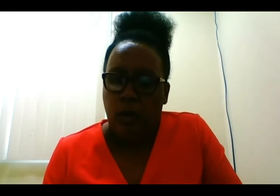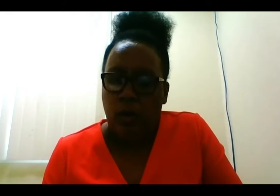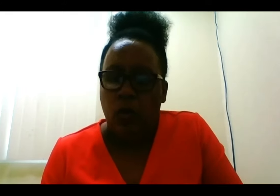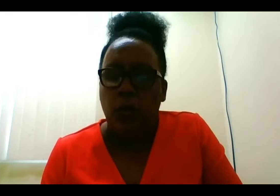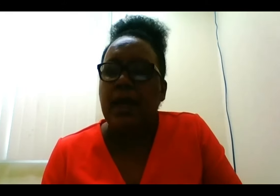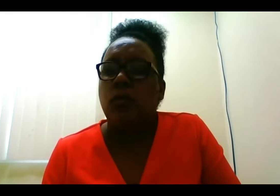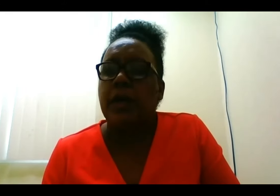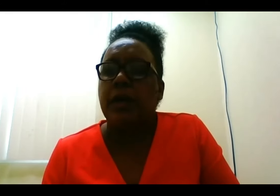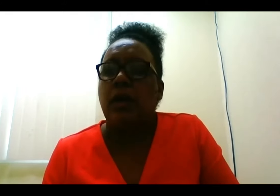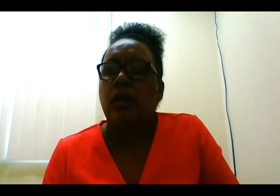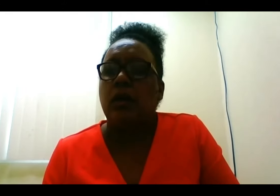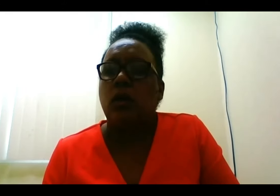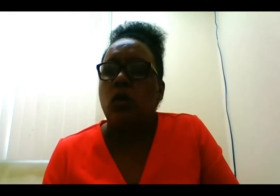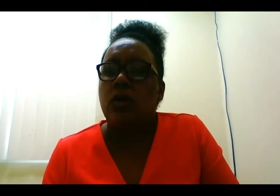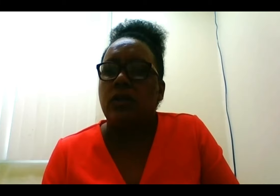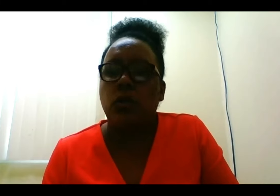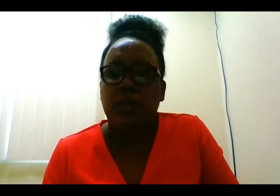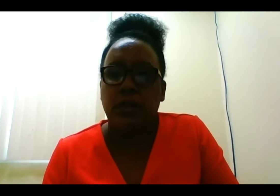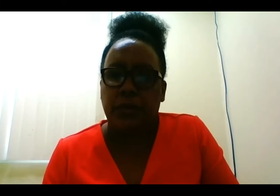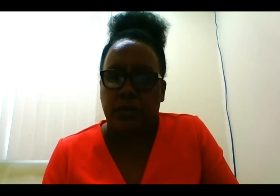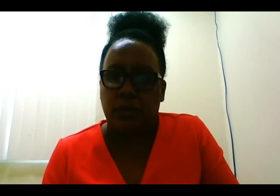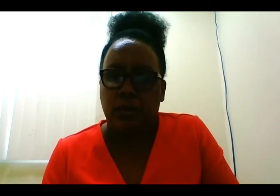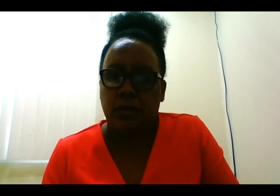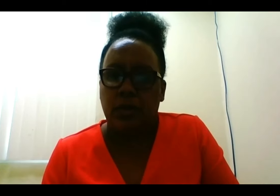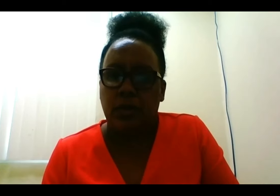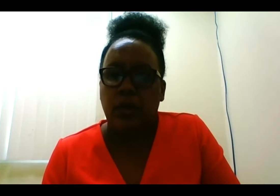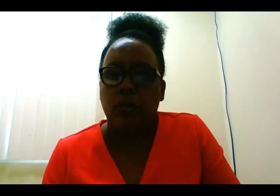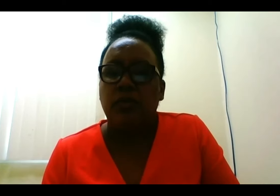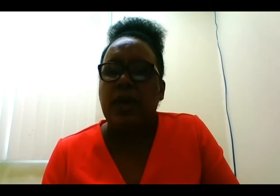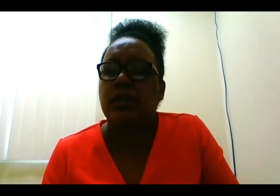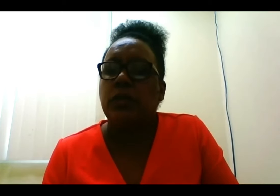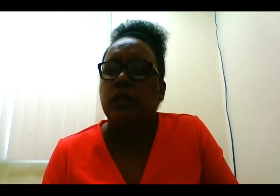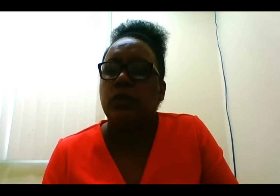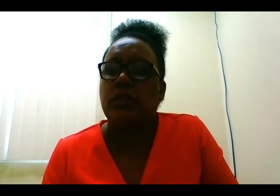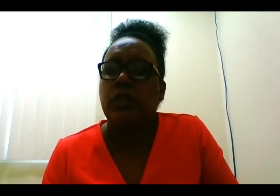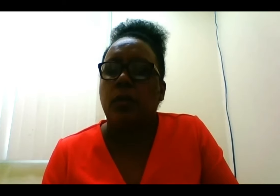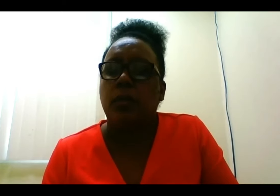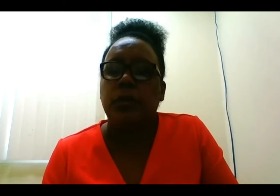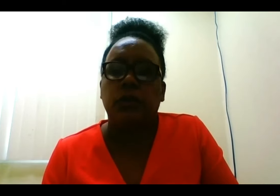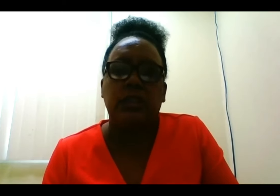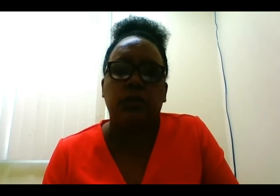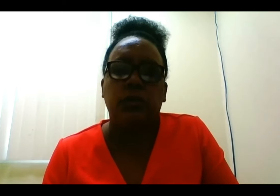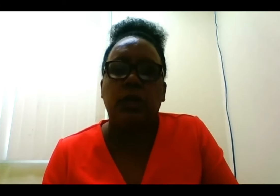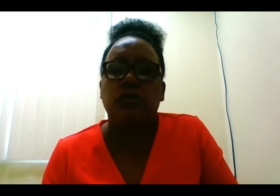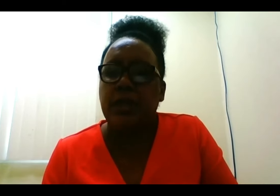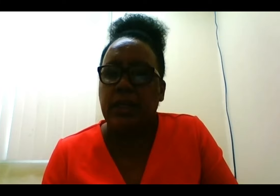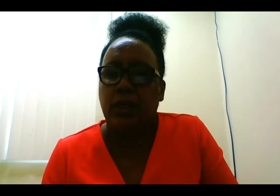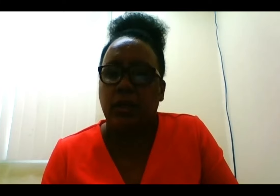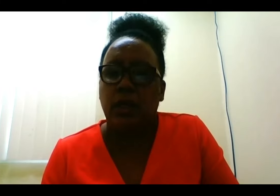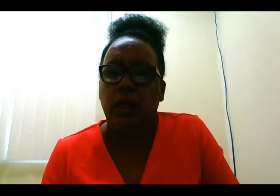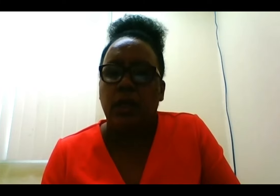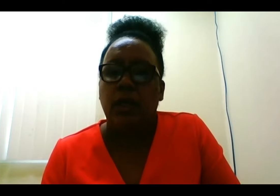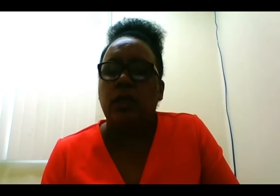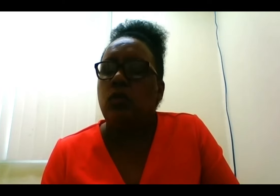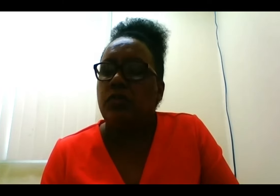We had where a cohort of 20 persons would have had the opportunity through a training